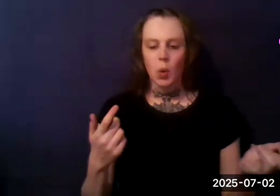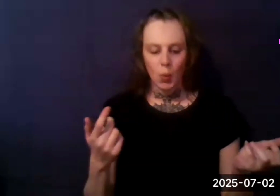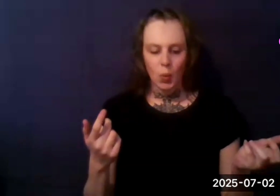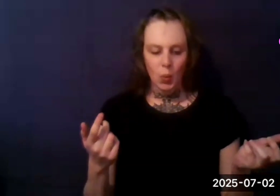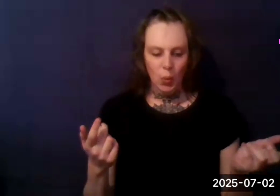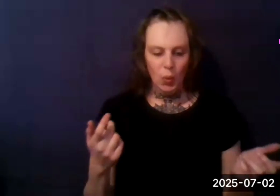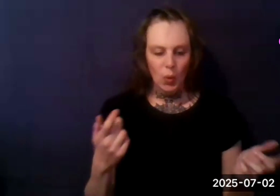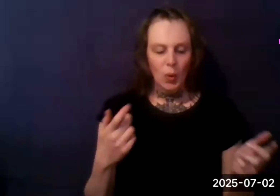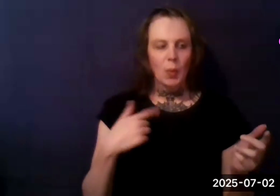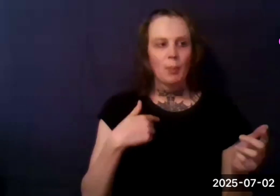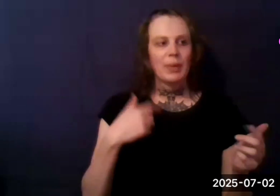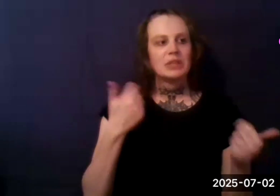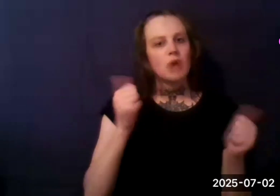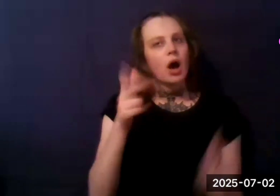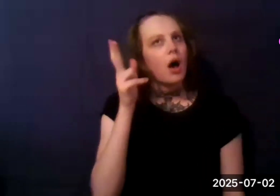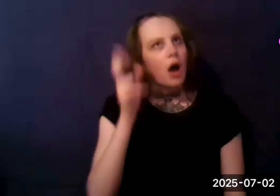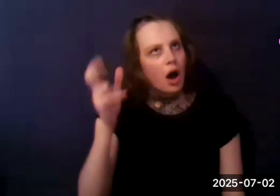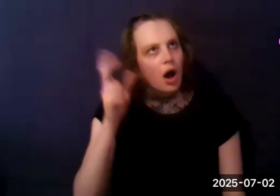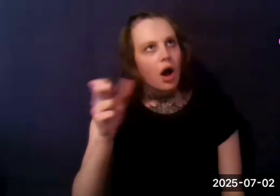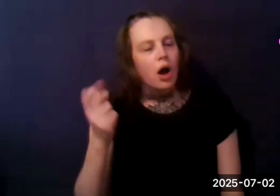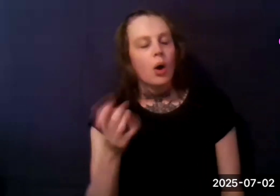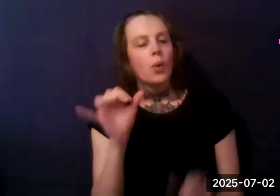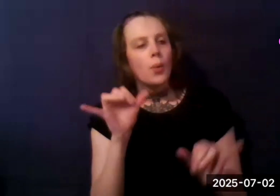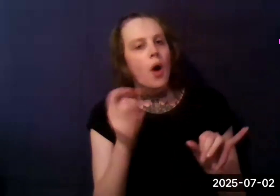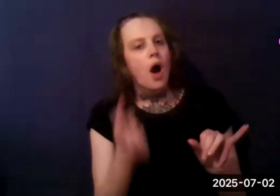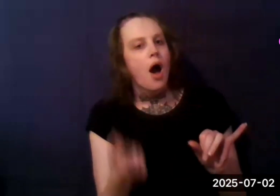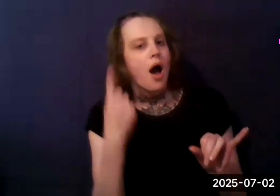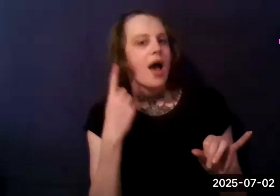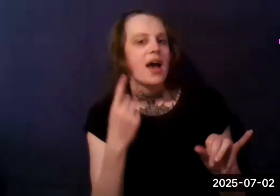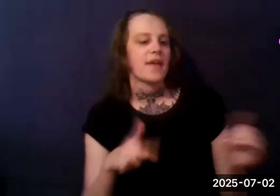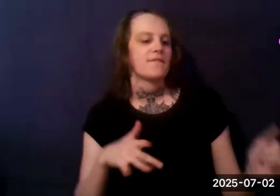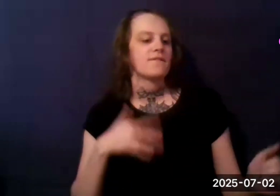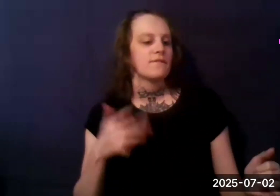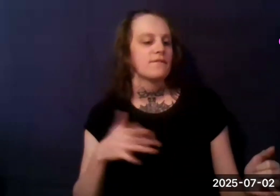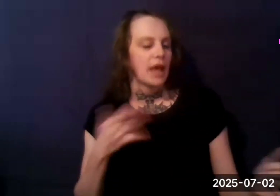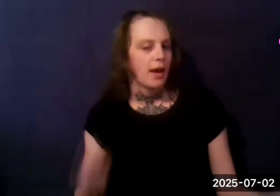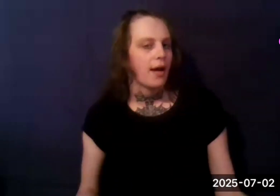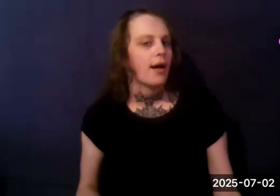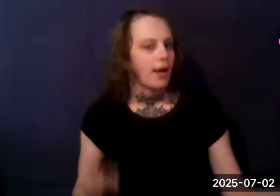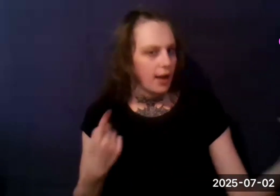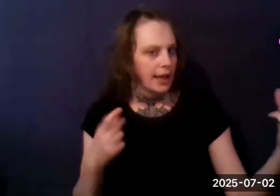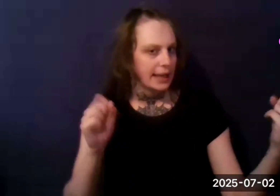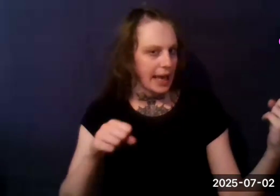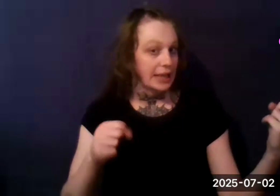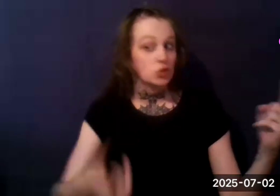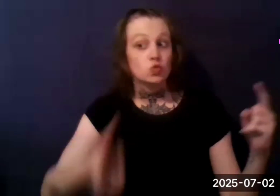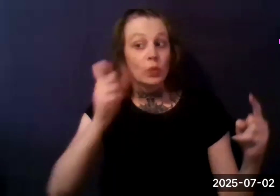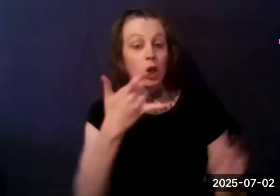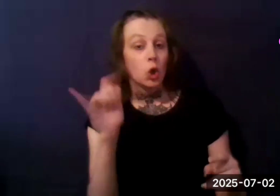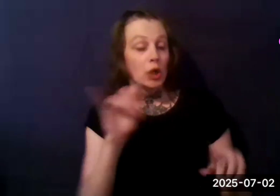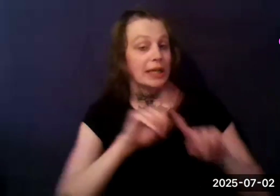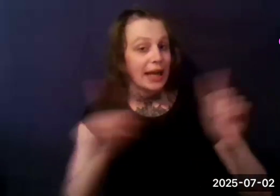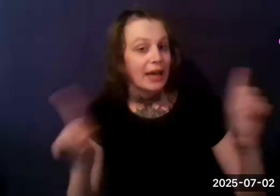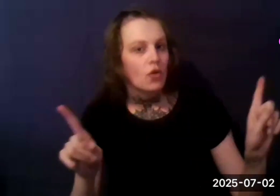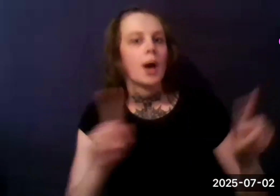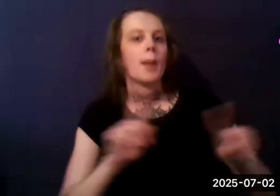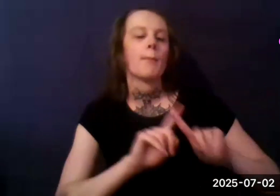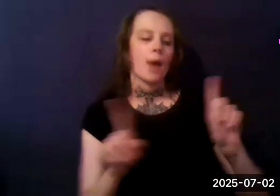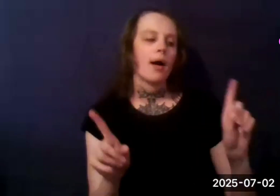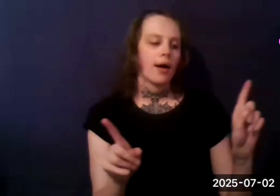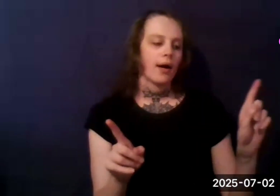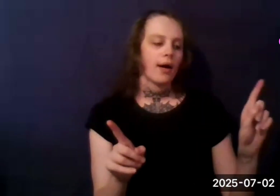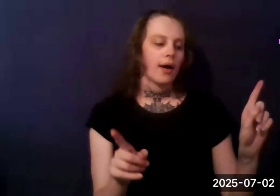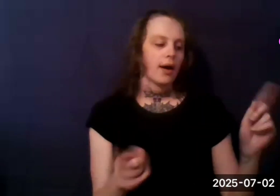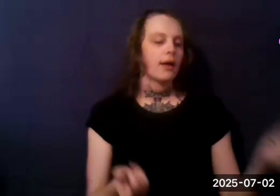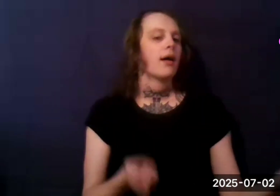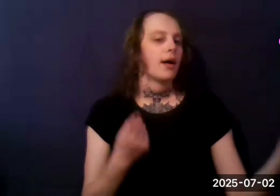involved. But through that meeting, we also had like a midday meeting, and the chair of one of those meetings had founded a young person's group